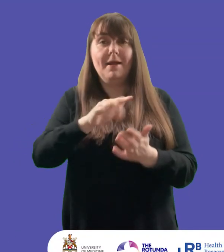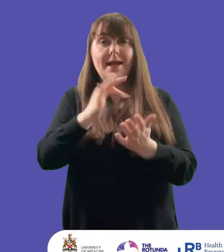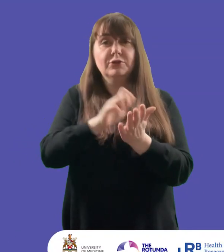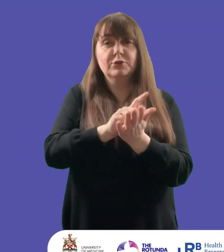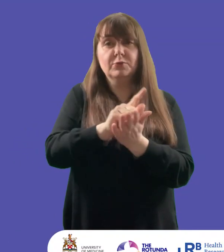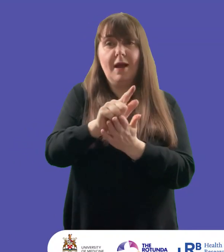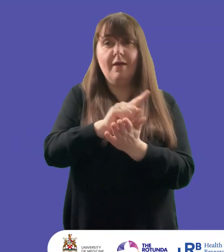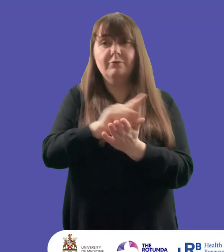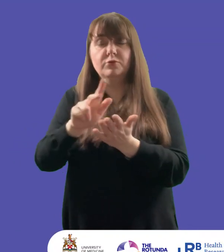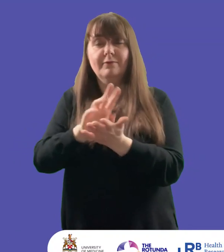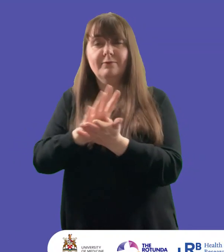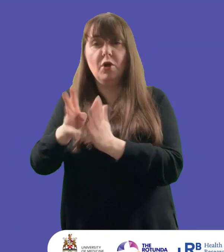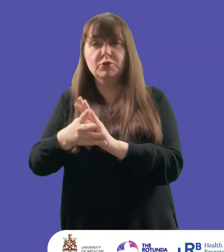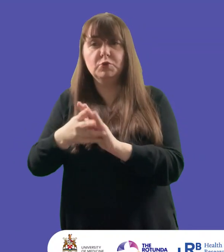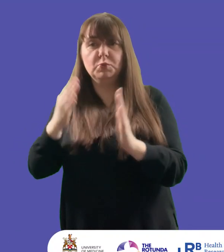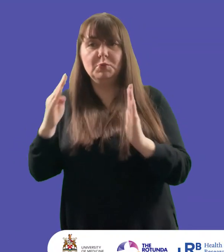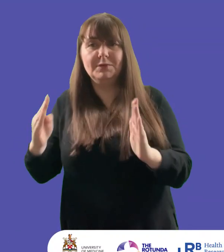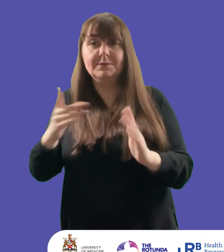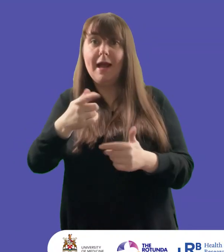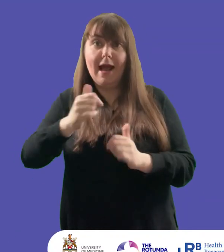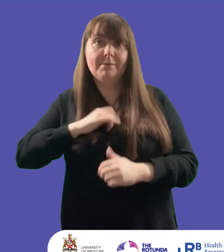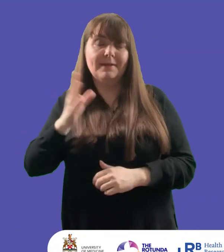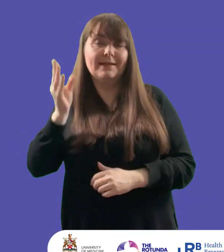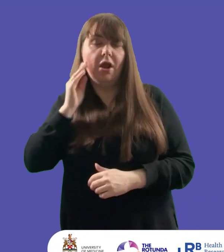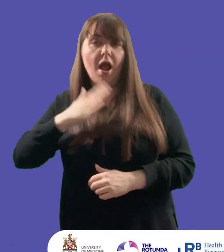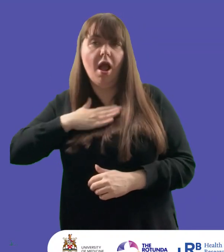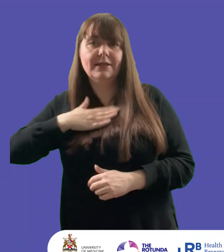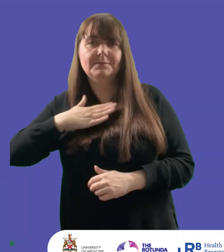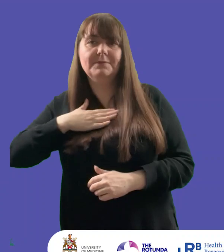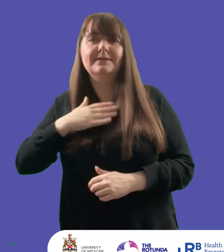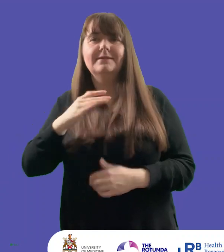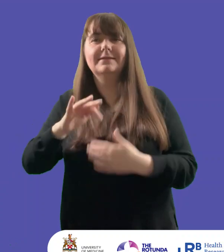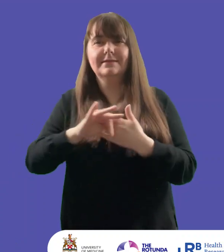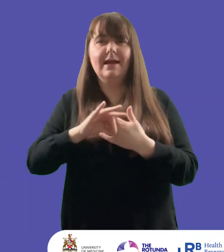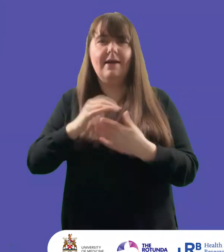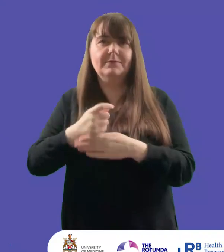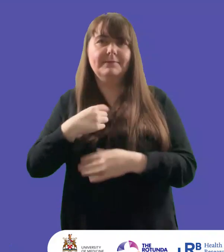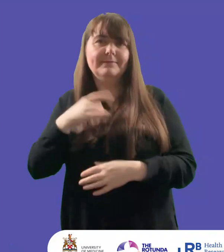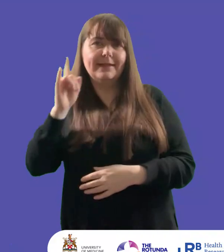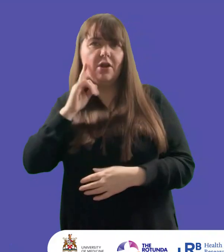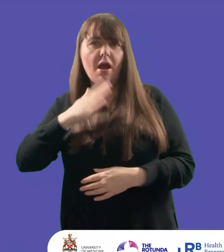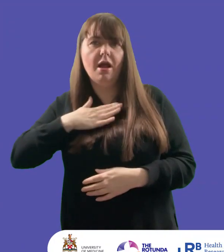coming for your booking scan, you will be able to hear it. It is considered a safe time to play the heartbeat.